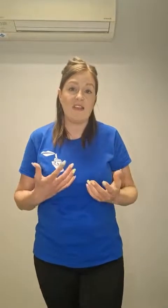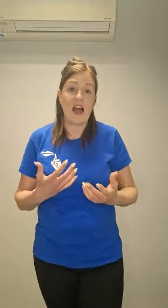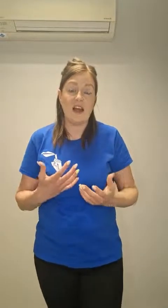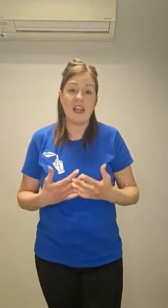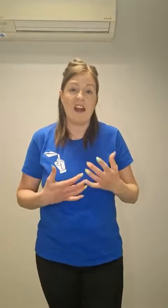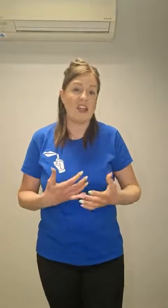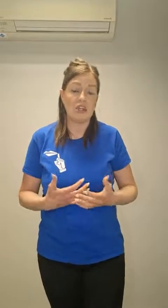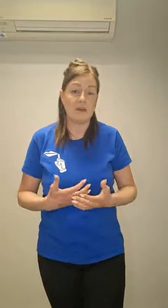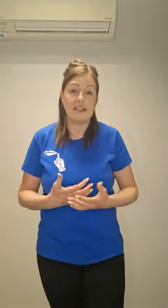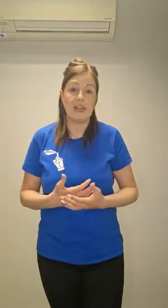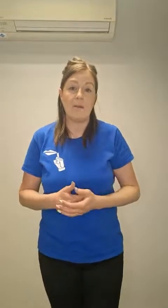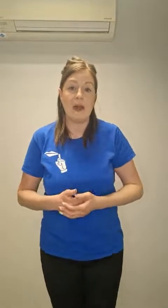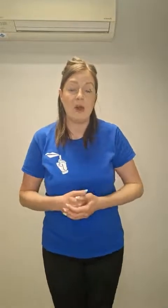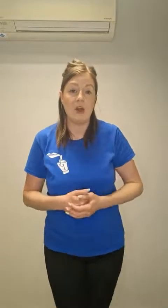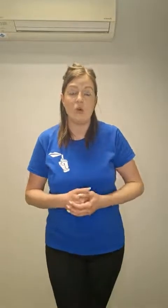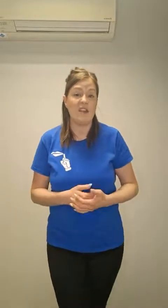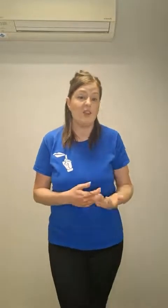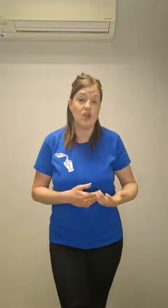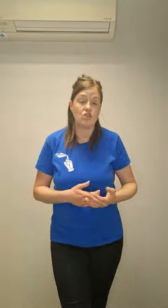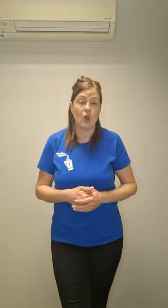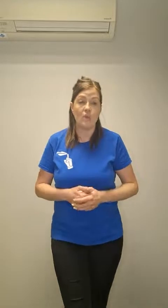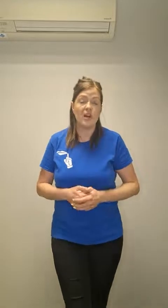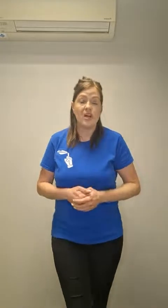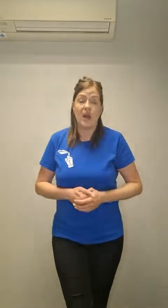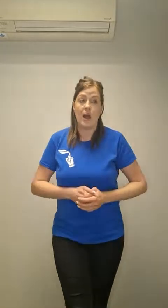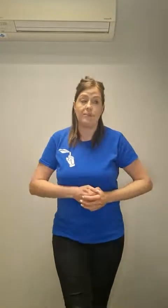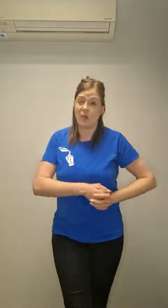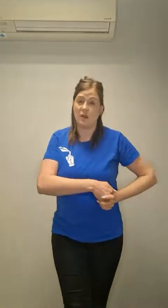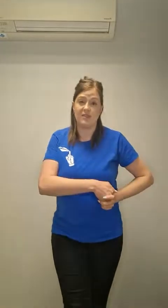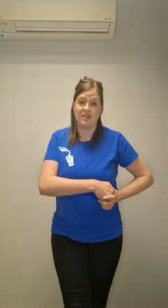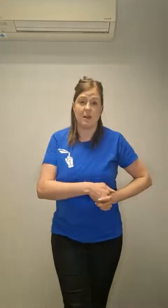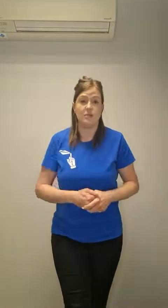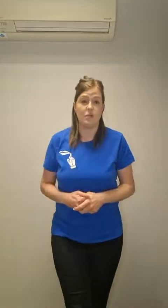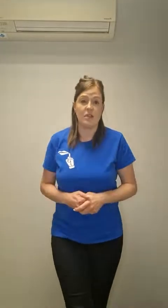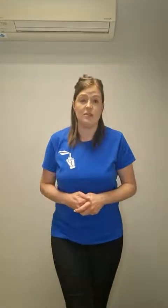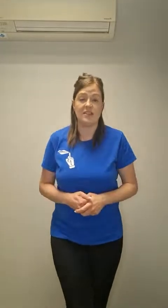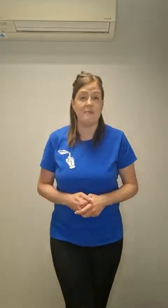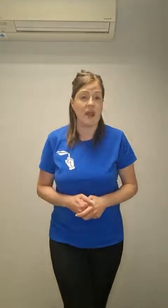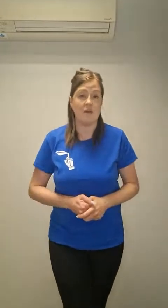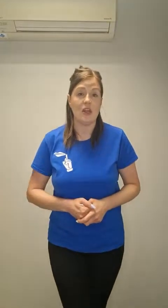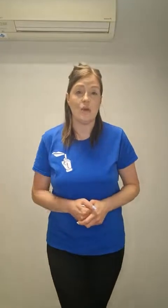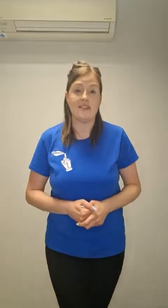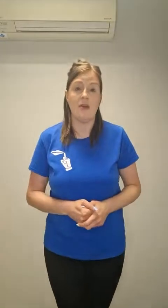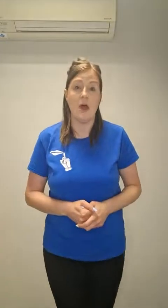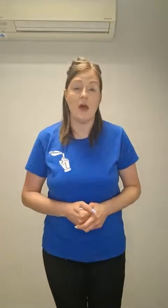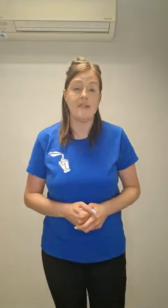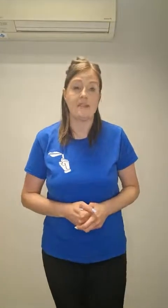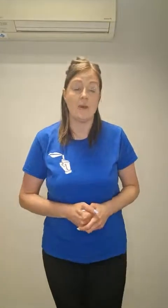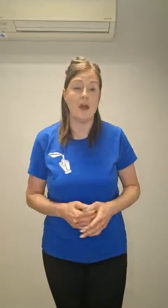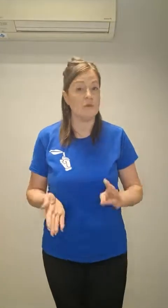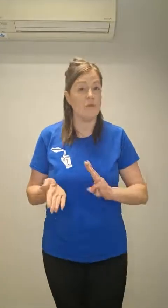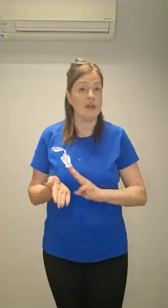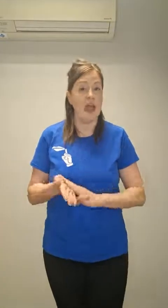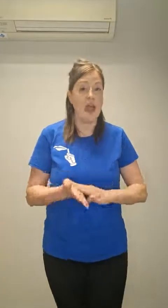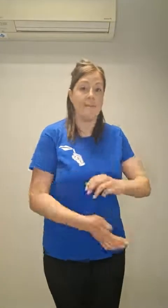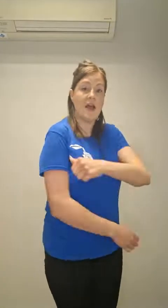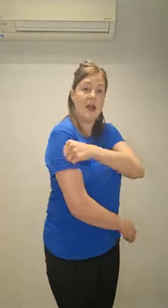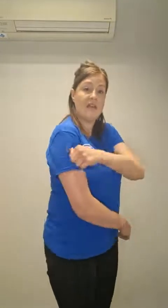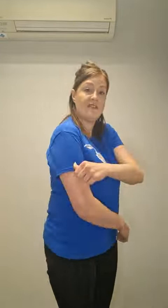a characteristic about her, or even her job. One of the examples we use is Mary, who is a nurse. So hers would be M and then the sign